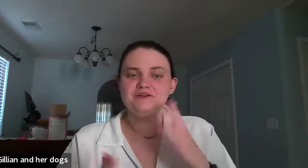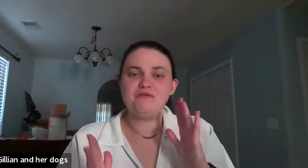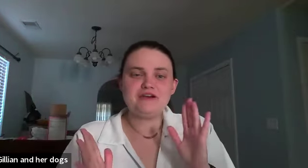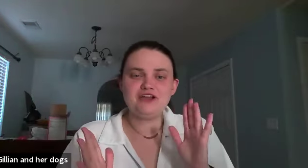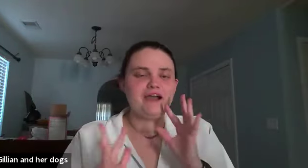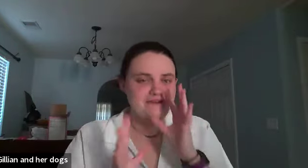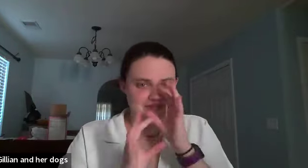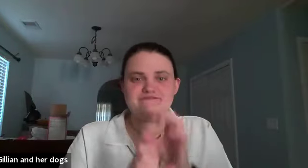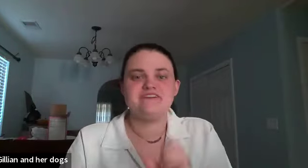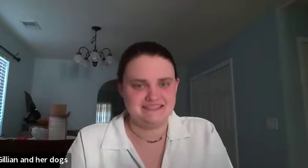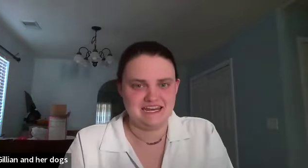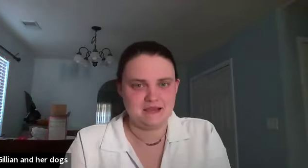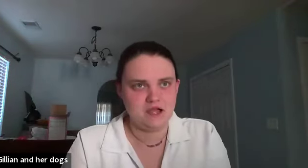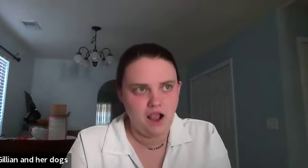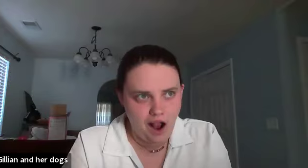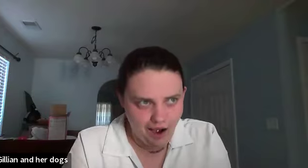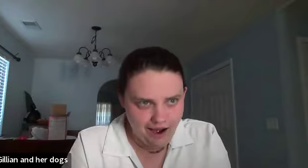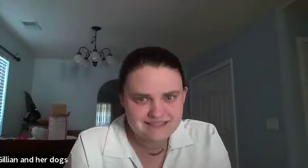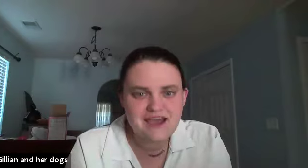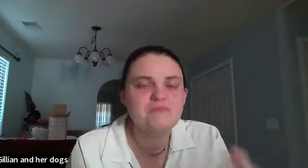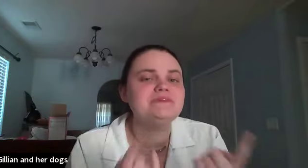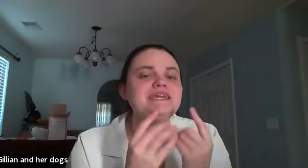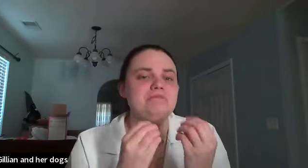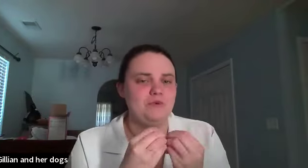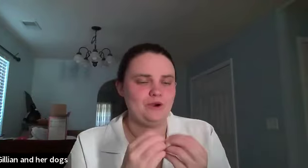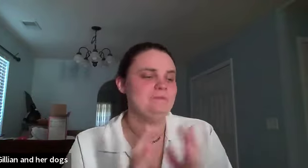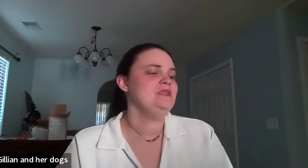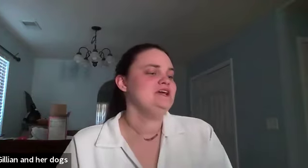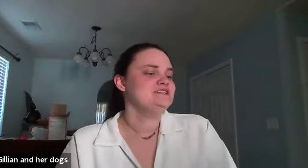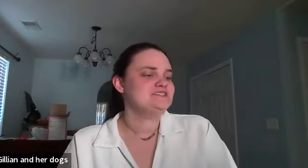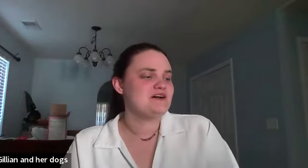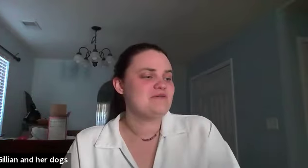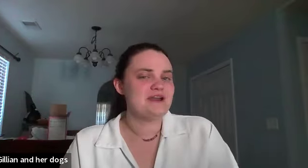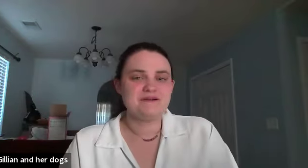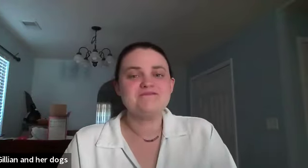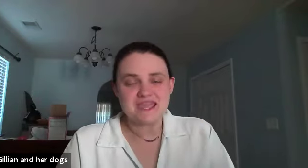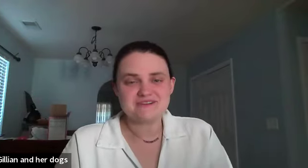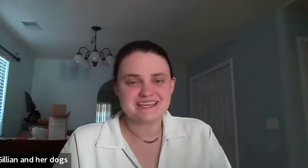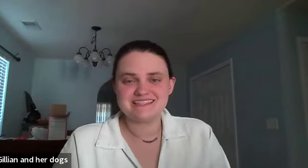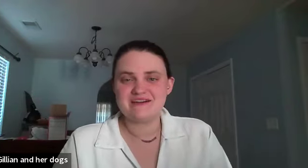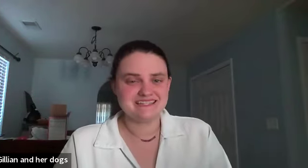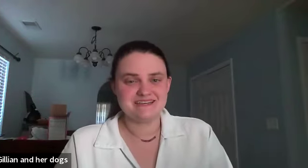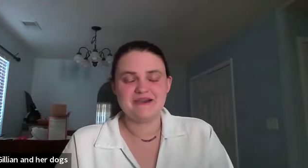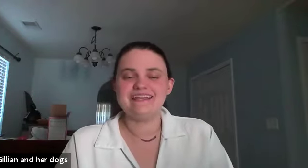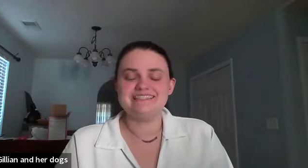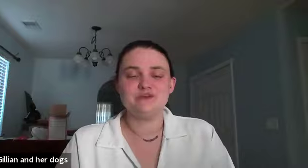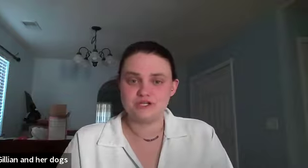I don't know about y'all, but I find that fascinating. I'm like, tell me more. So, one of my favorite things I always think about is the